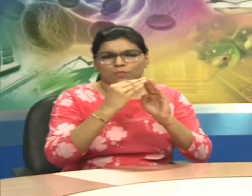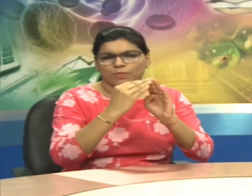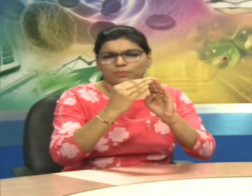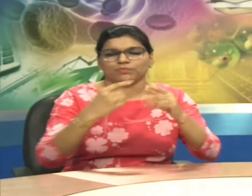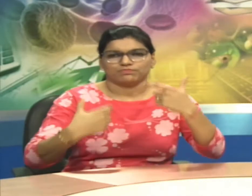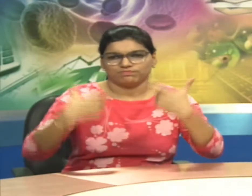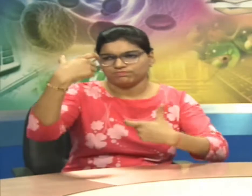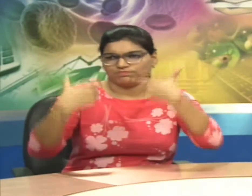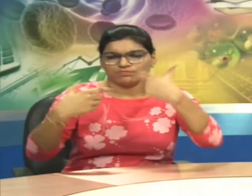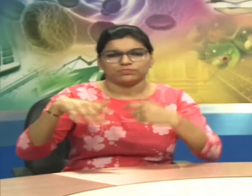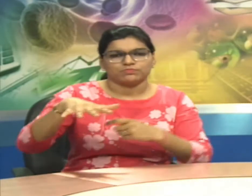are small.